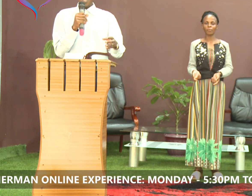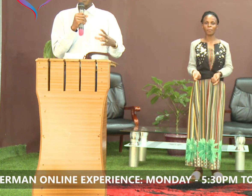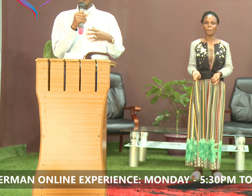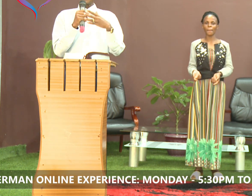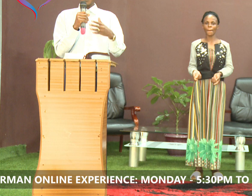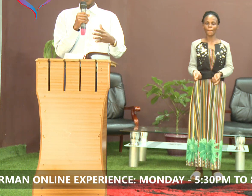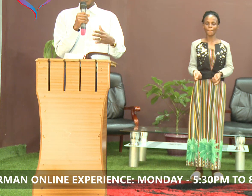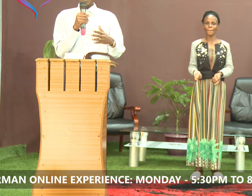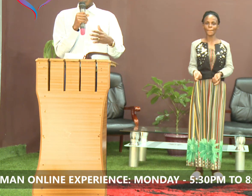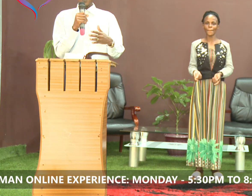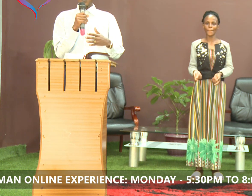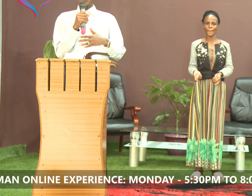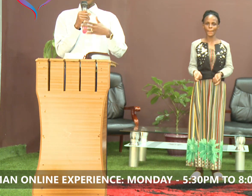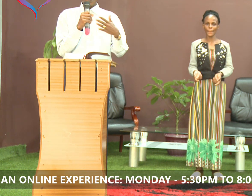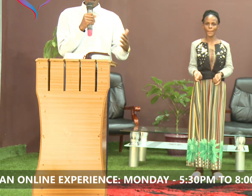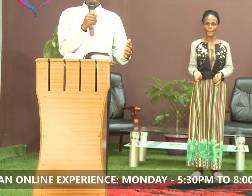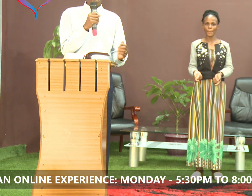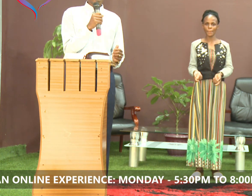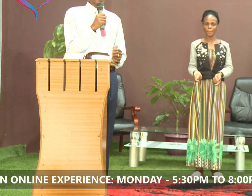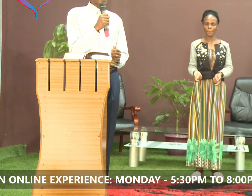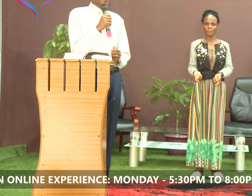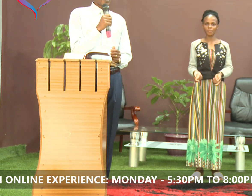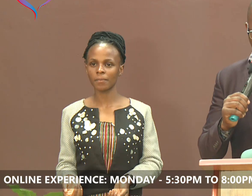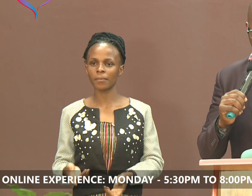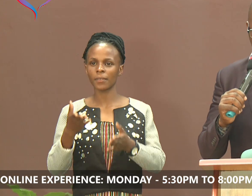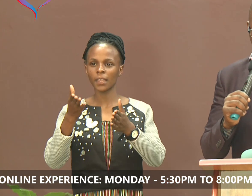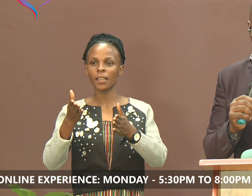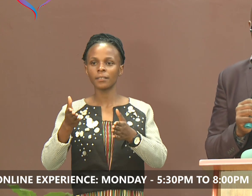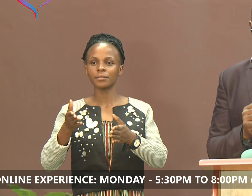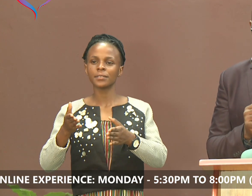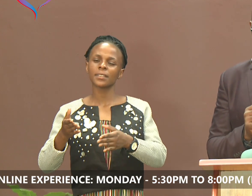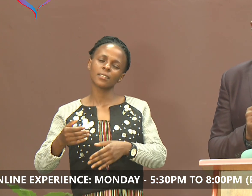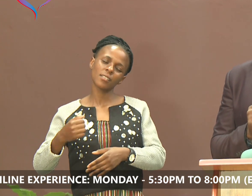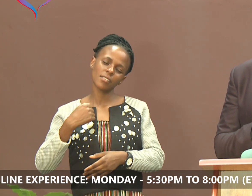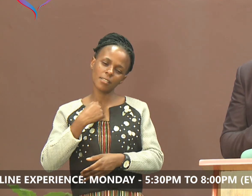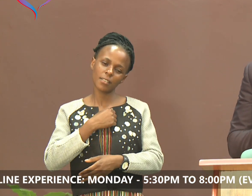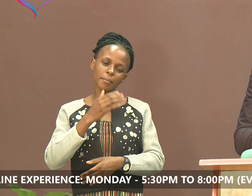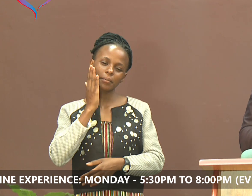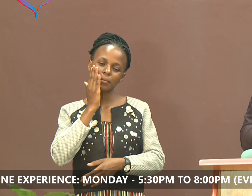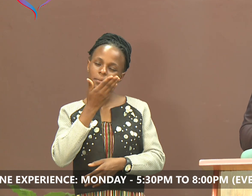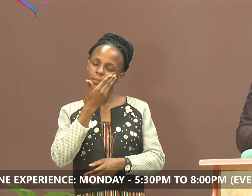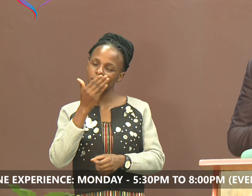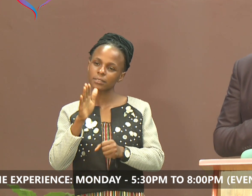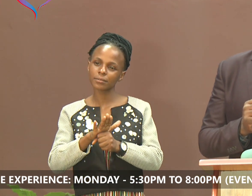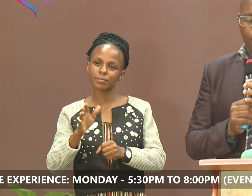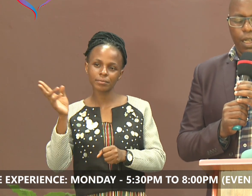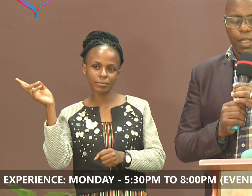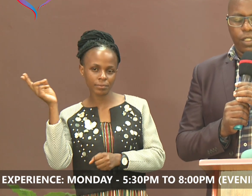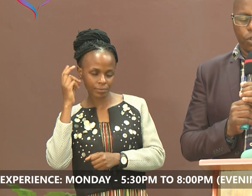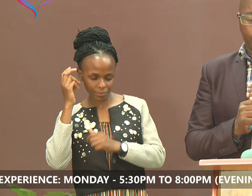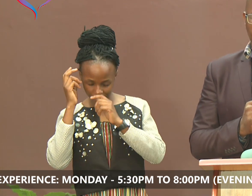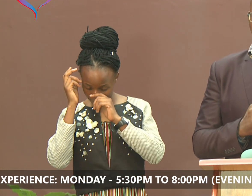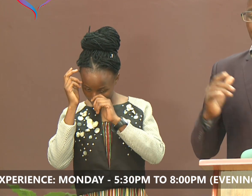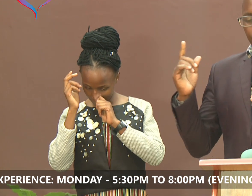annoyed. And for a month, you stop talking to one another. There's what they call empathetic listening. Empathy